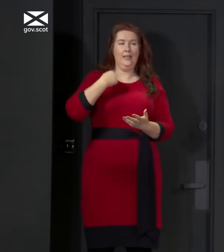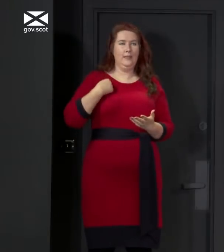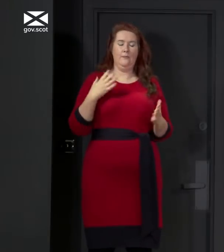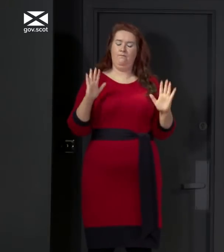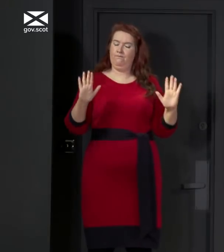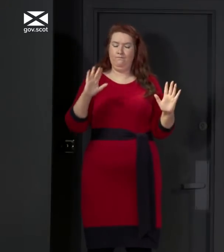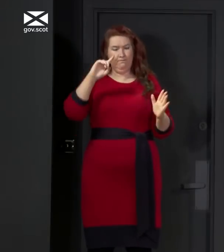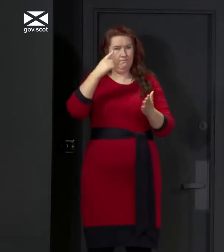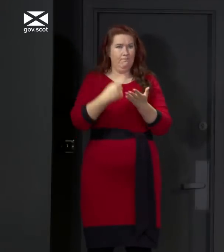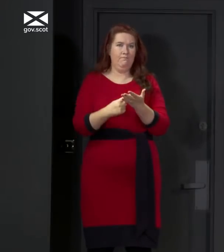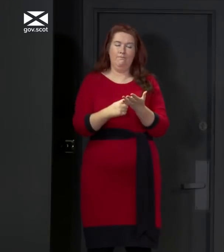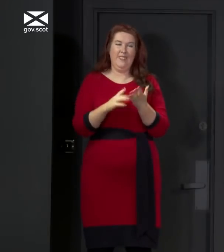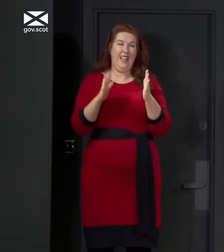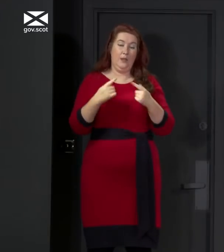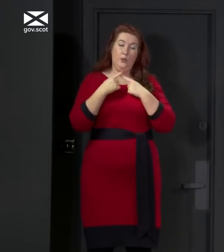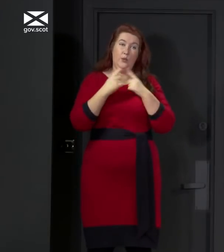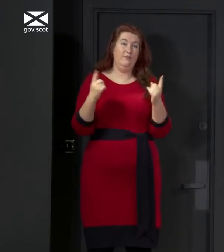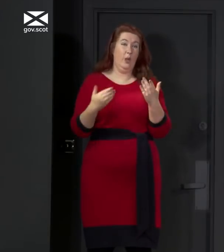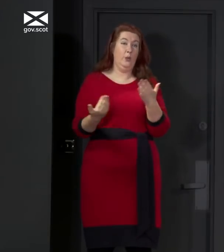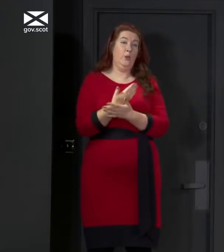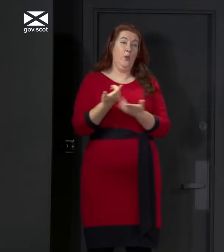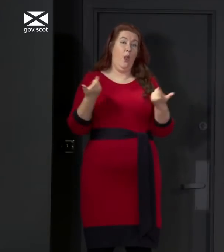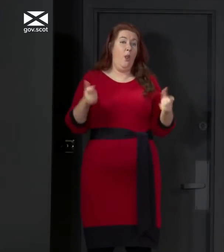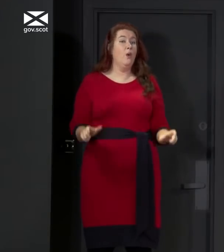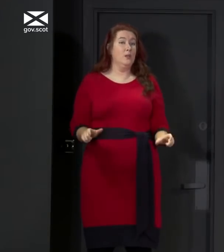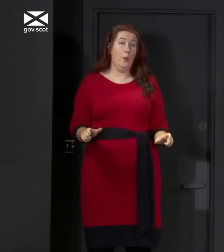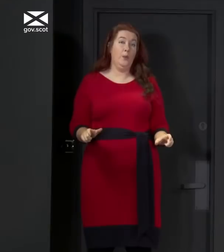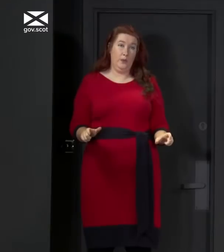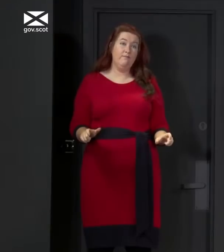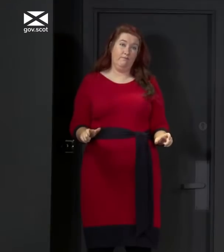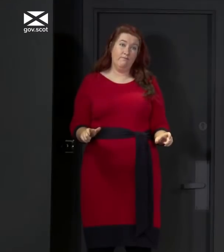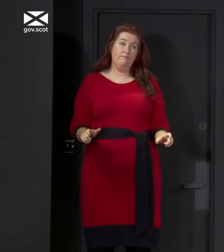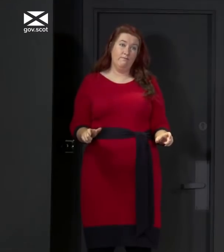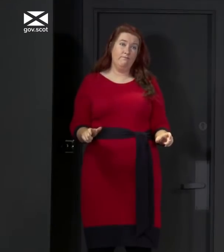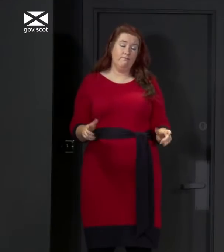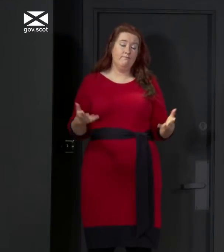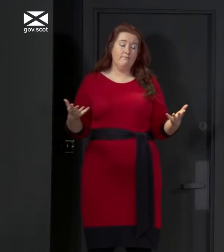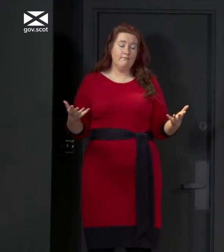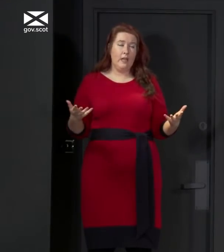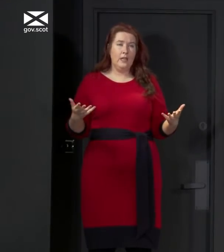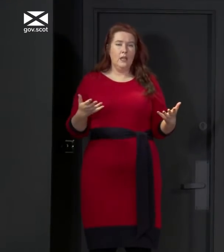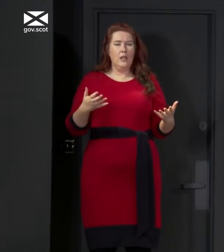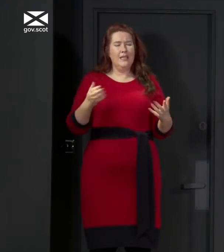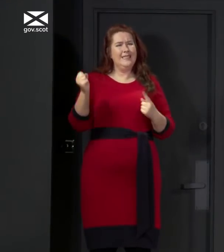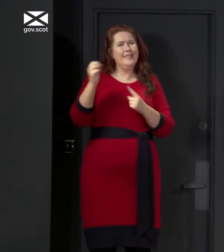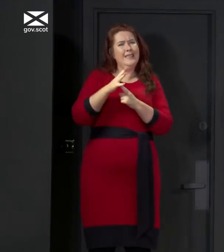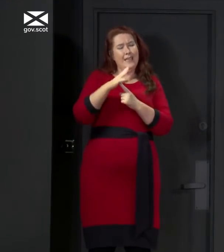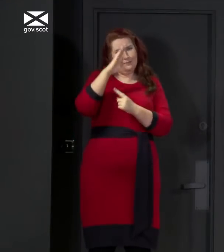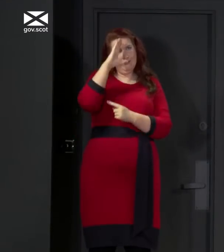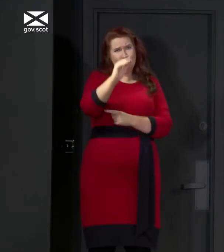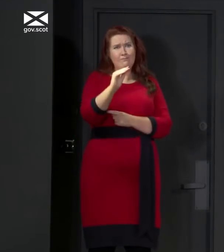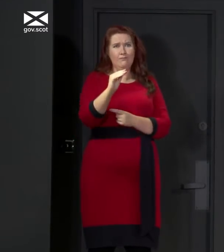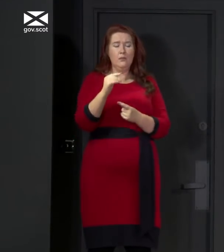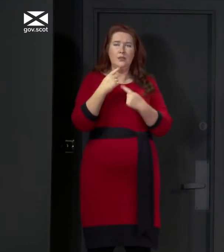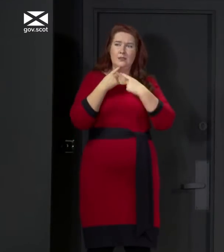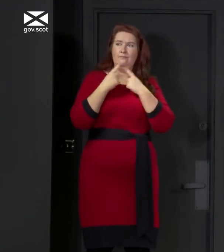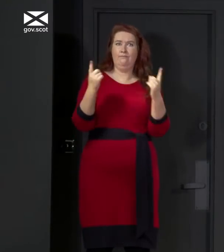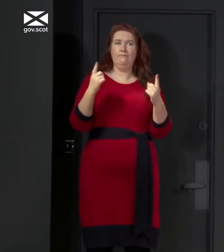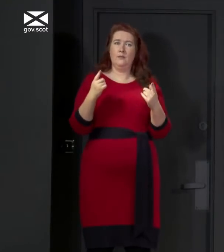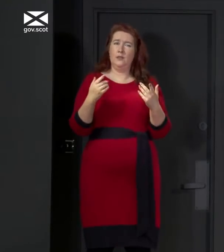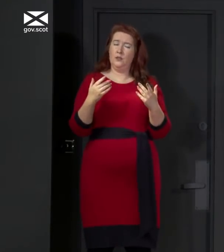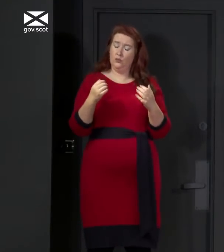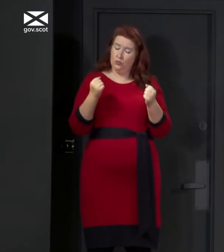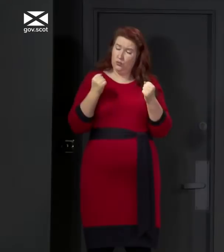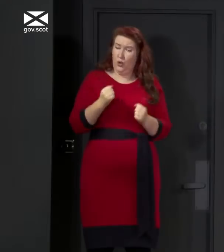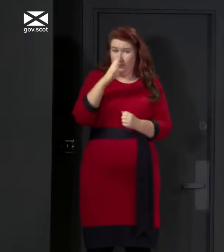of announcing what is effectively a new lockdown. And the key message we want to convey and are conveying and stressing very,